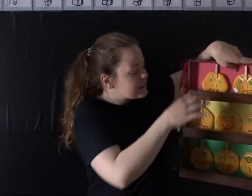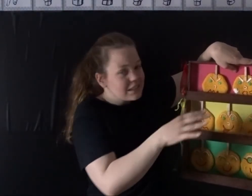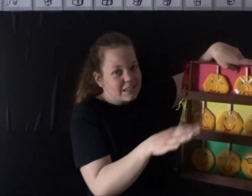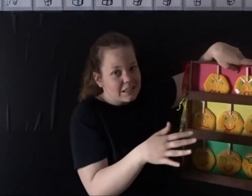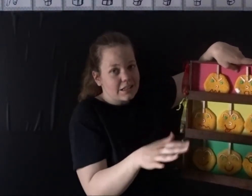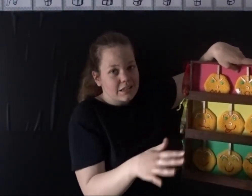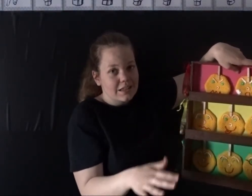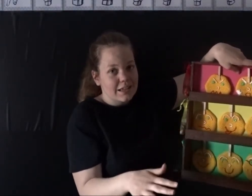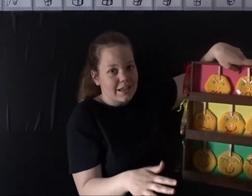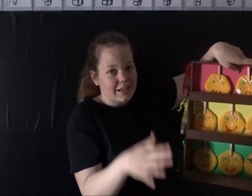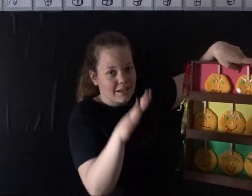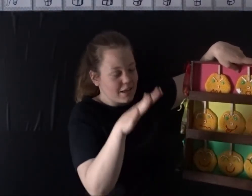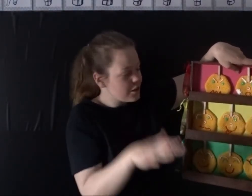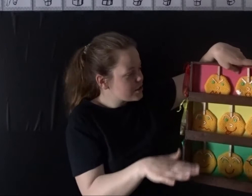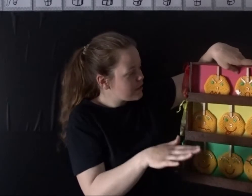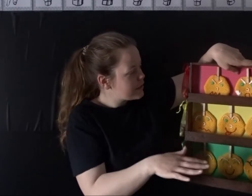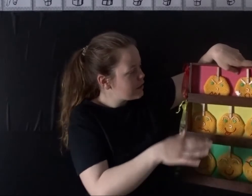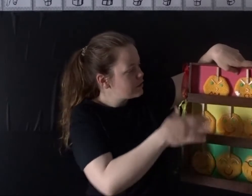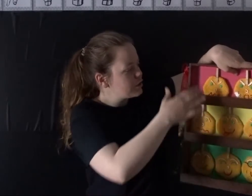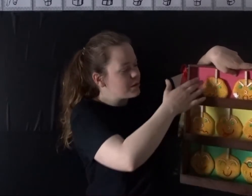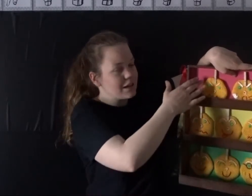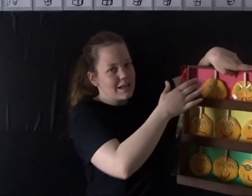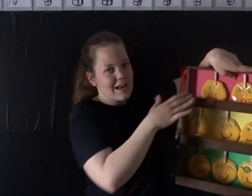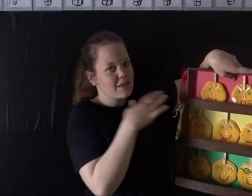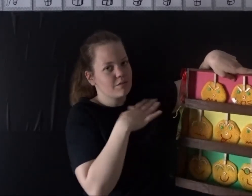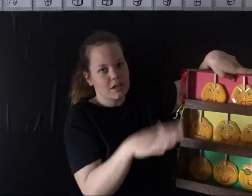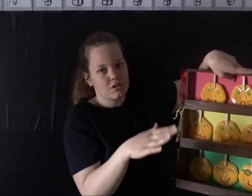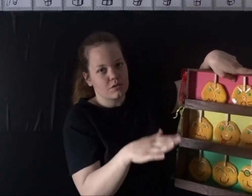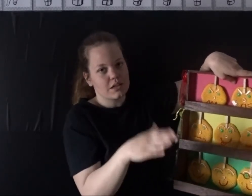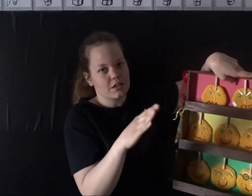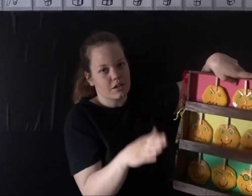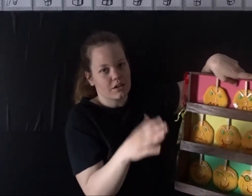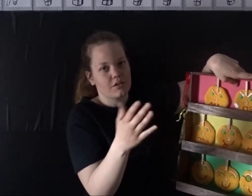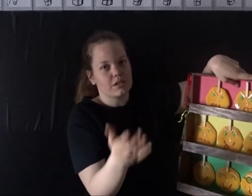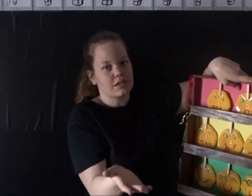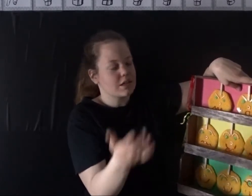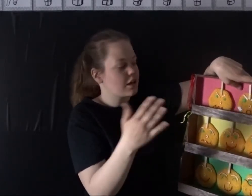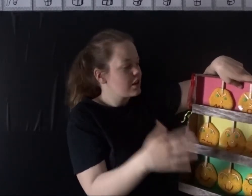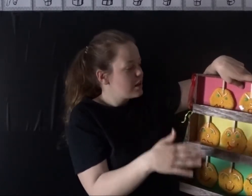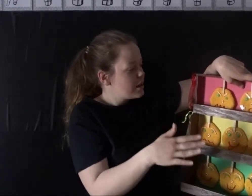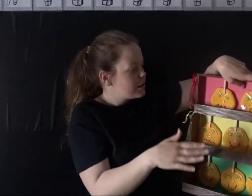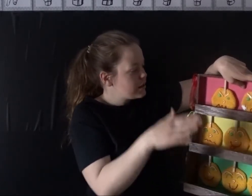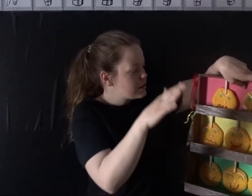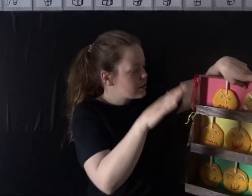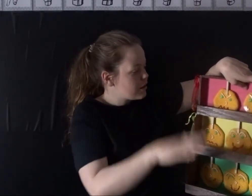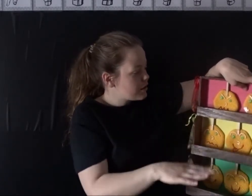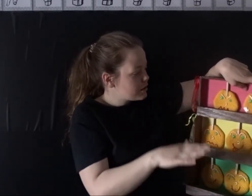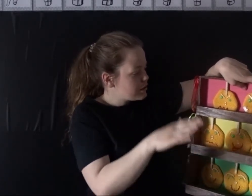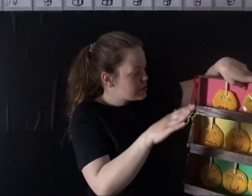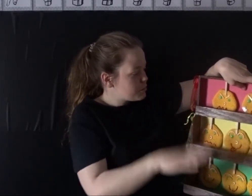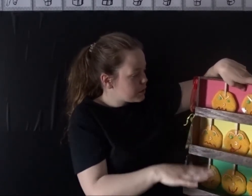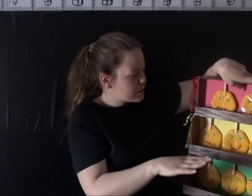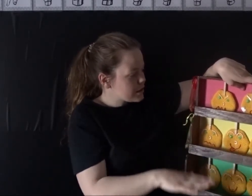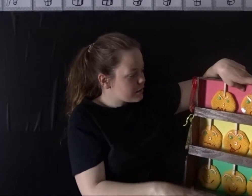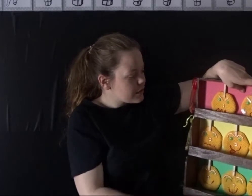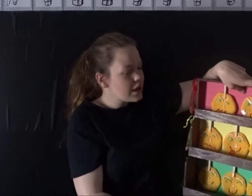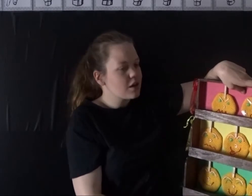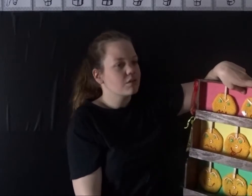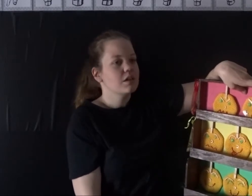you need to kind of get yourself down a little bit, and the red zone is, look, you need to bring yourself down.